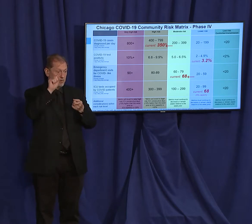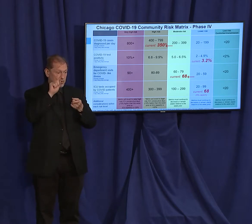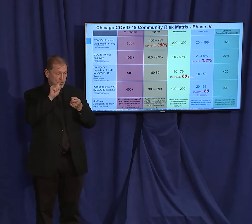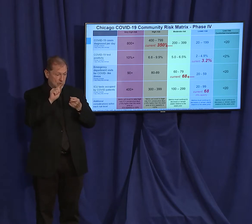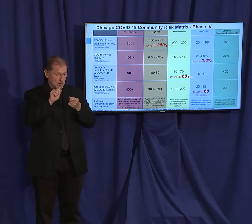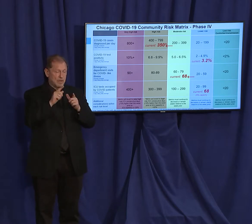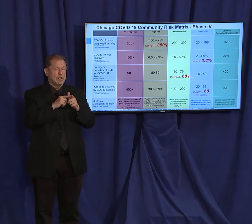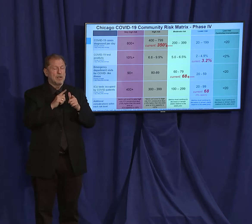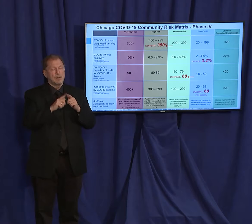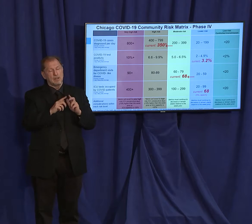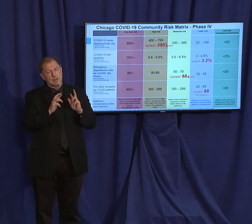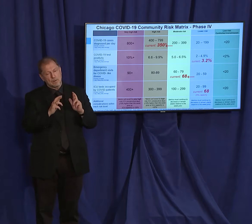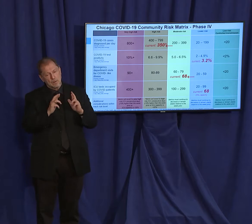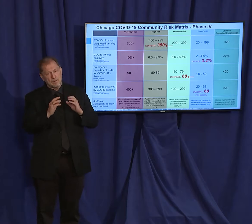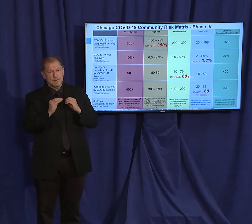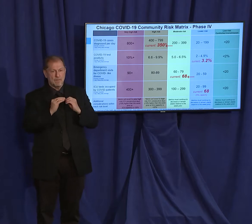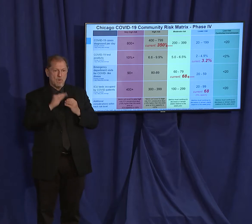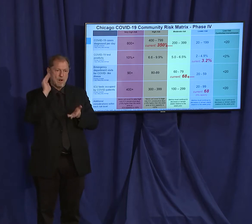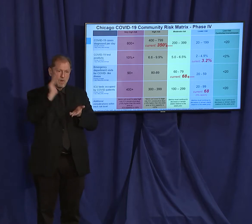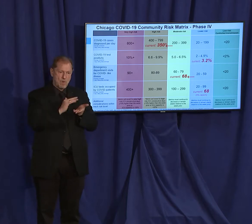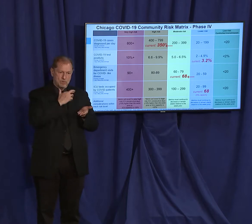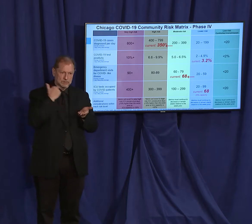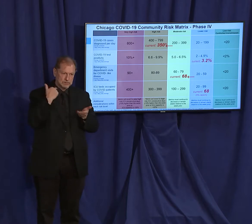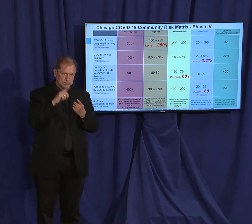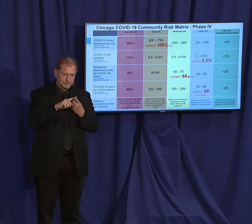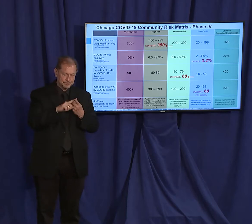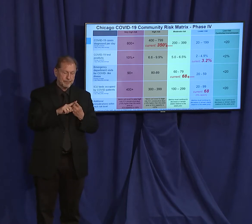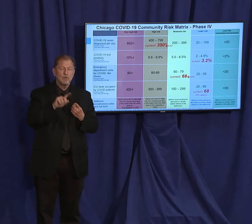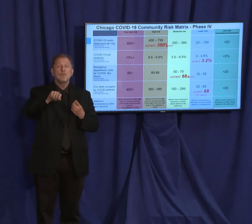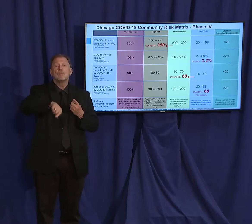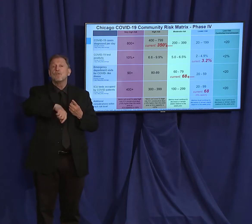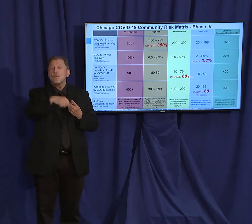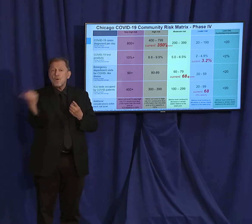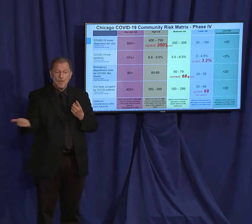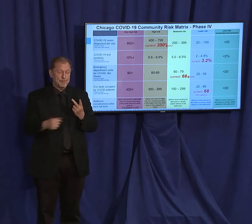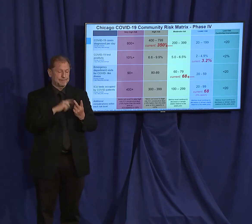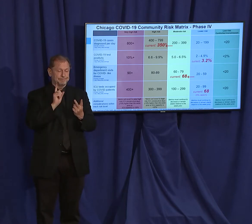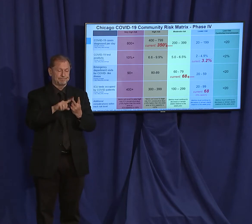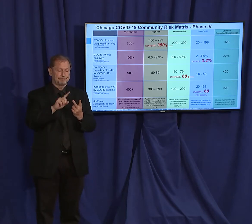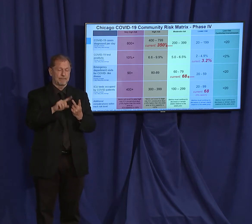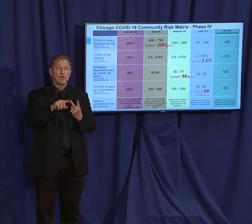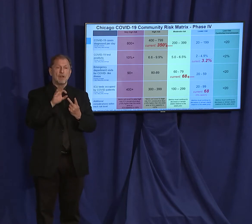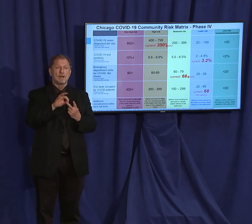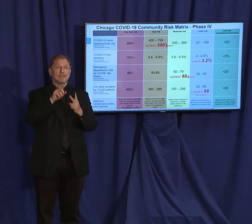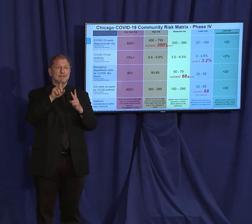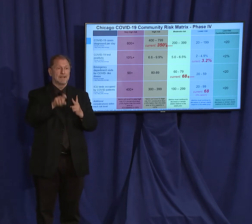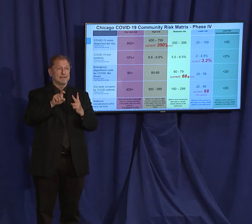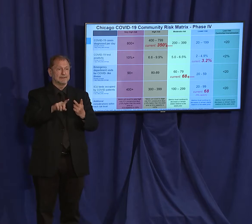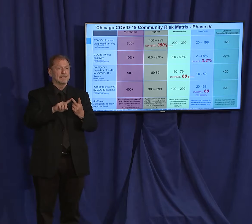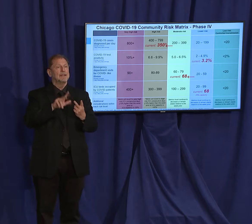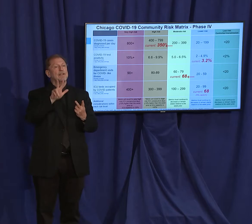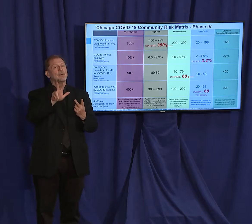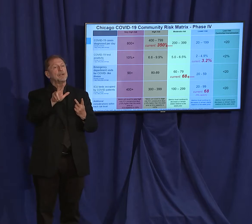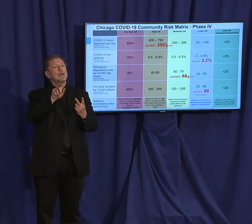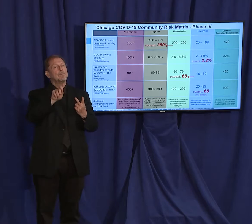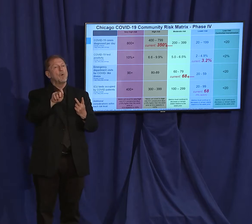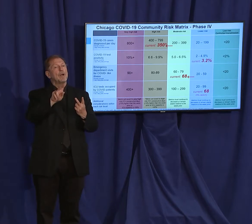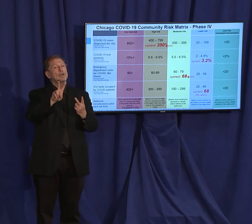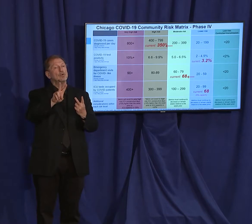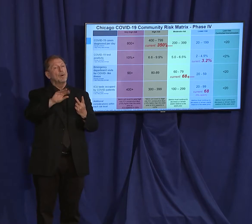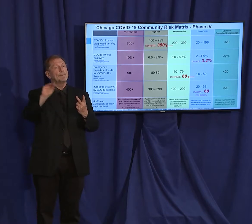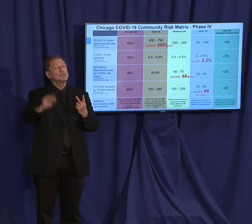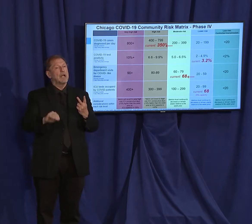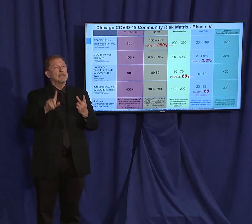able to move back down to a moderate risk. The other thing we're seeing on test positivity, we're at 3.2% test positivity.